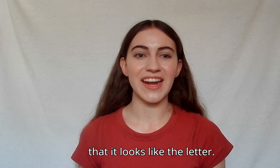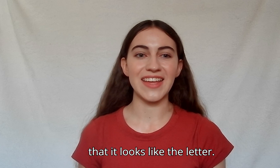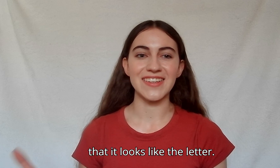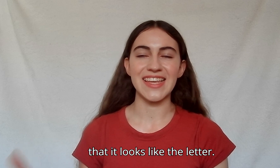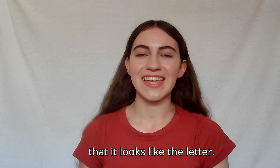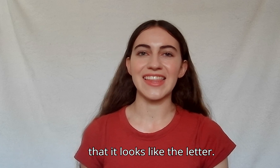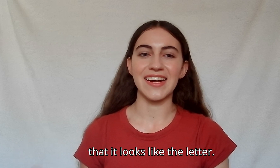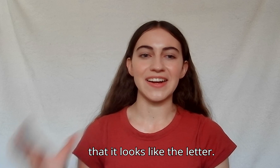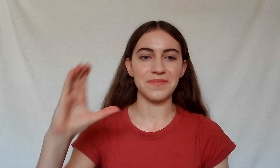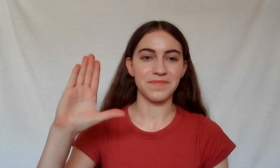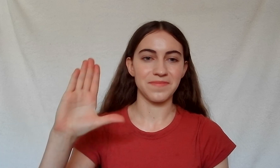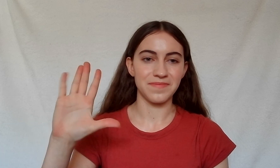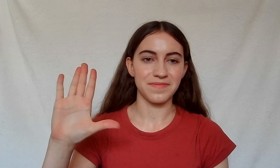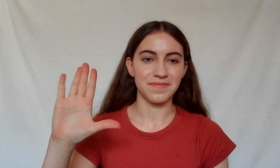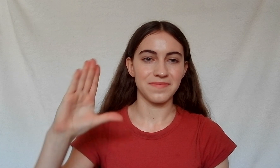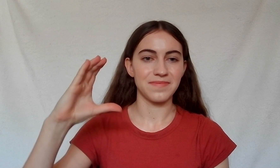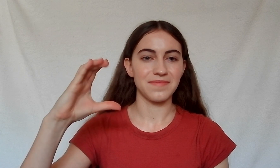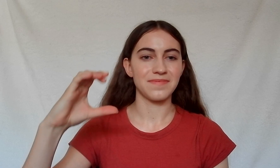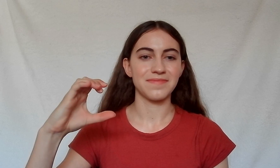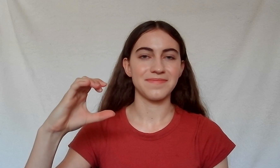it looks like the letter.